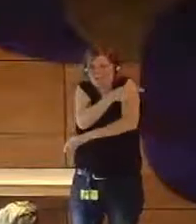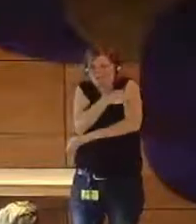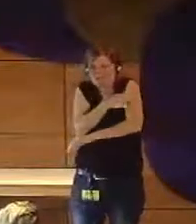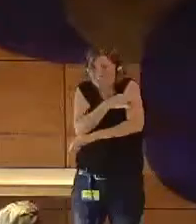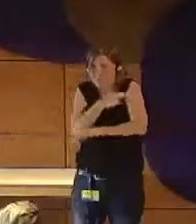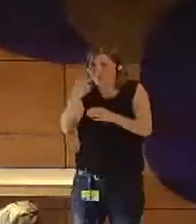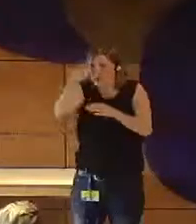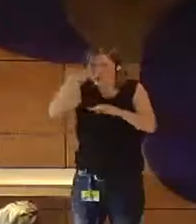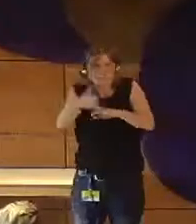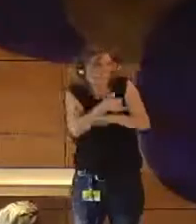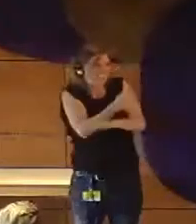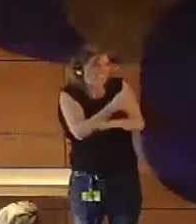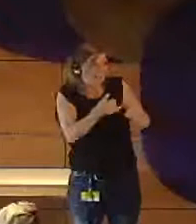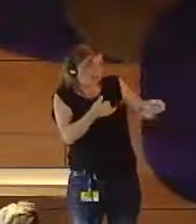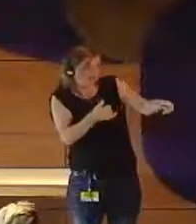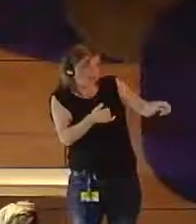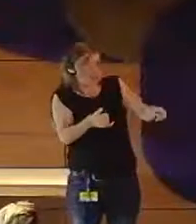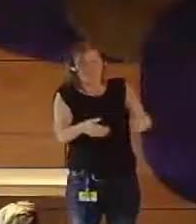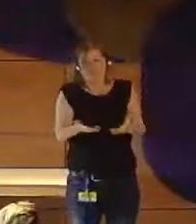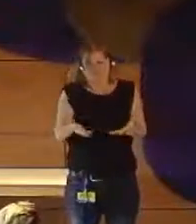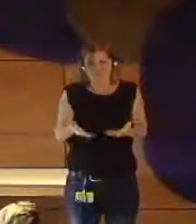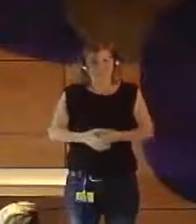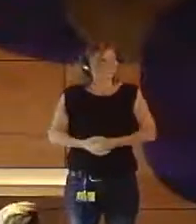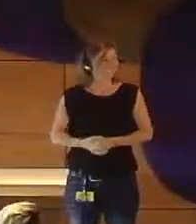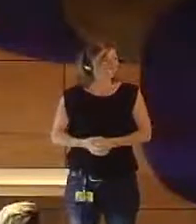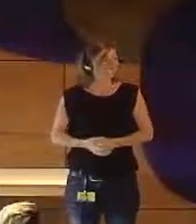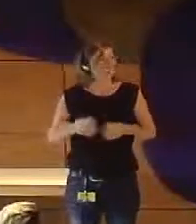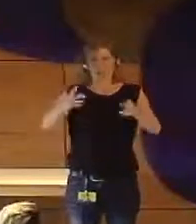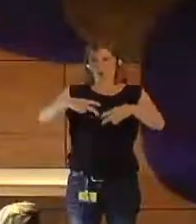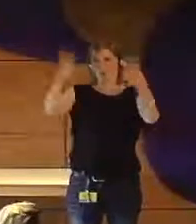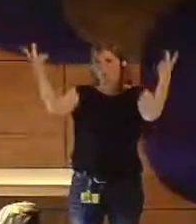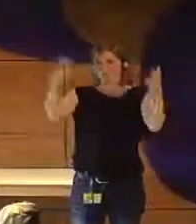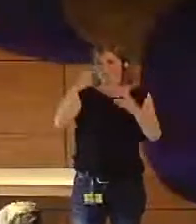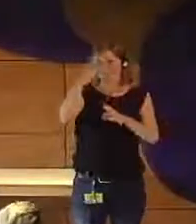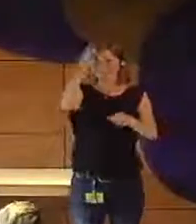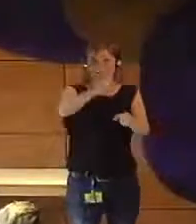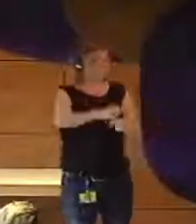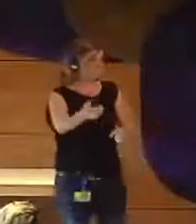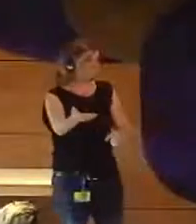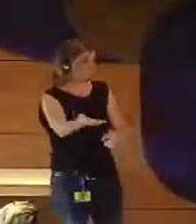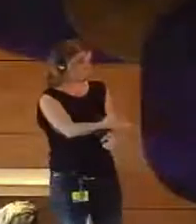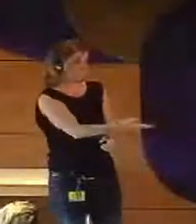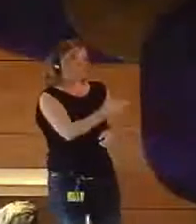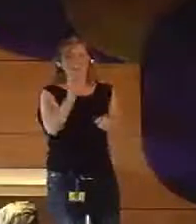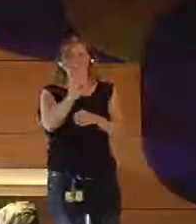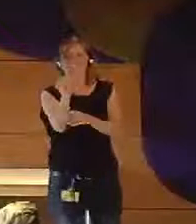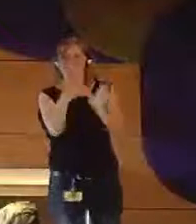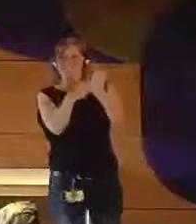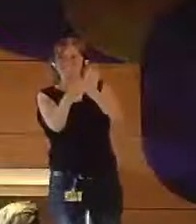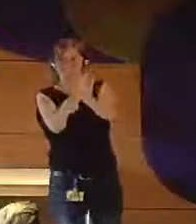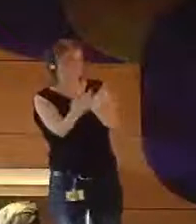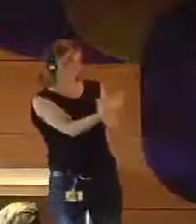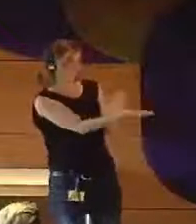know. So if you want to ask, so it's in, Nancy's going to come and show you her Lord of the Rings.